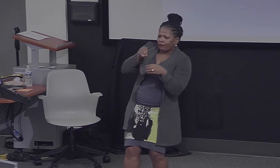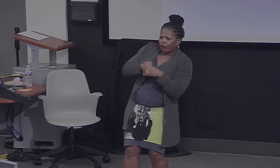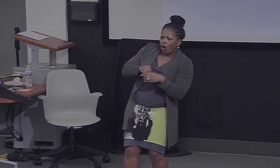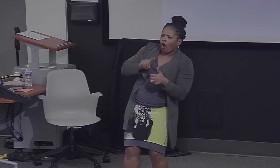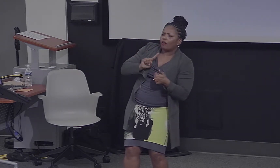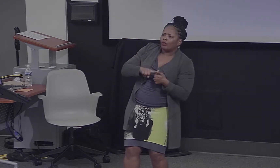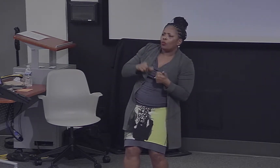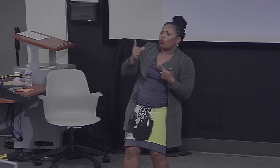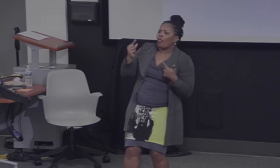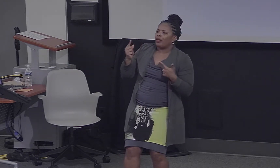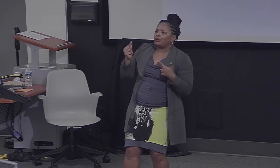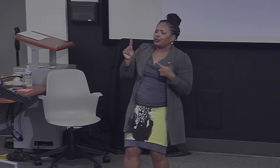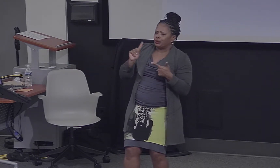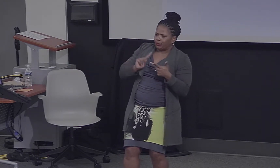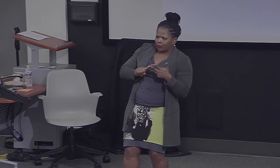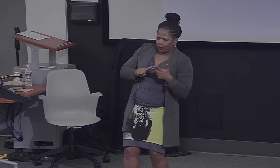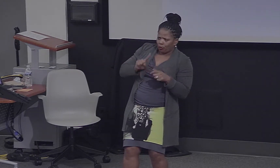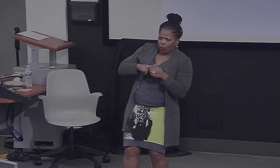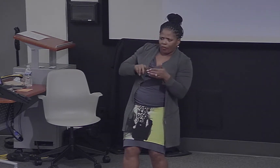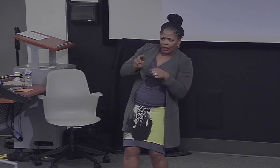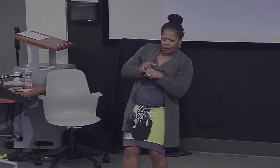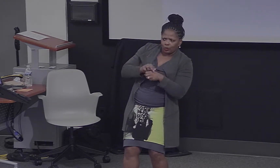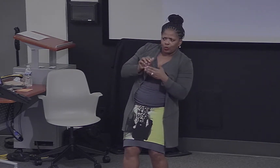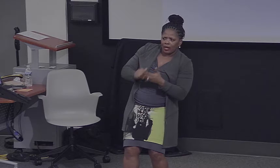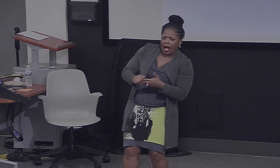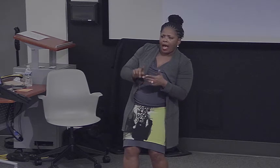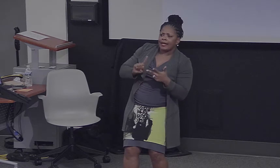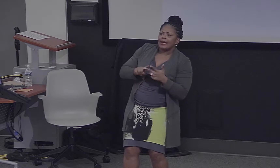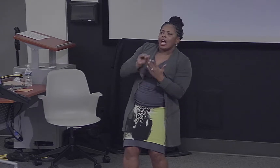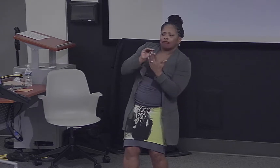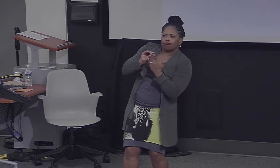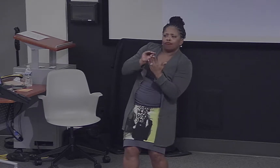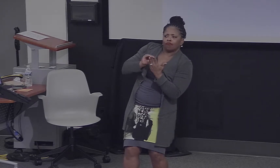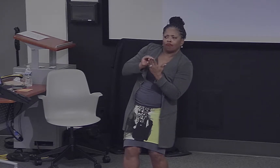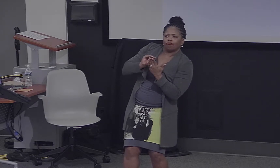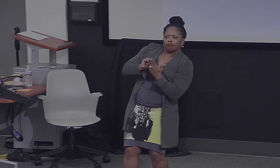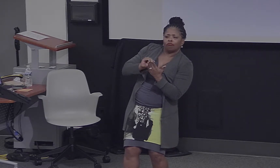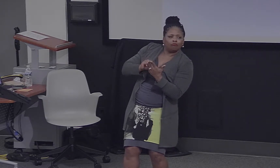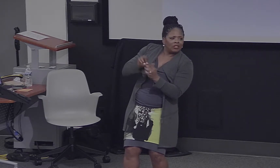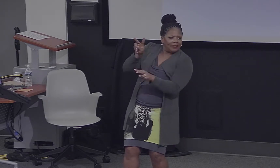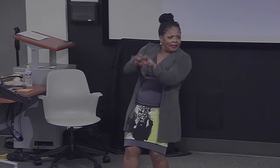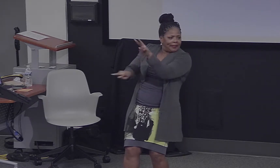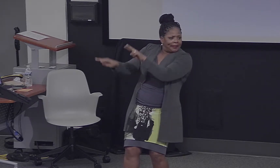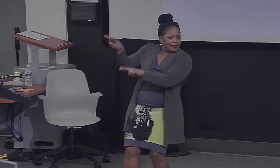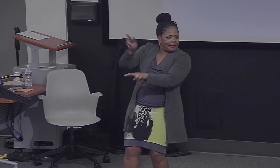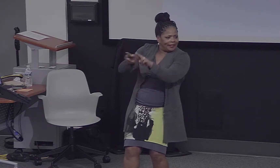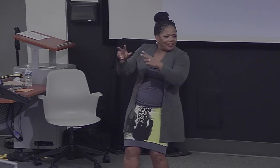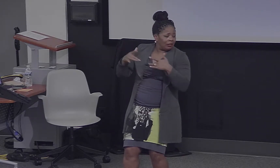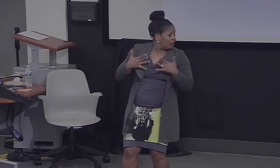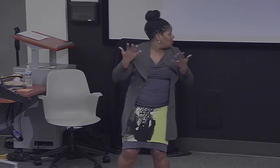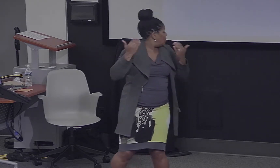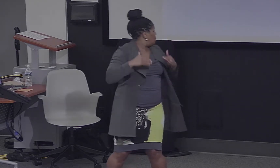scheduling processes. When an event needed to be scheduled, what was it they were doing? And I started taking field notes in what I was